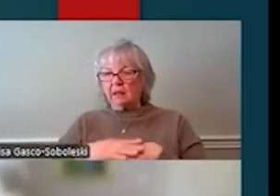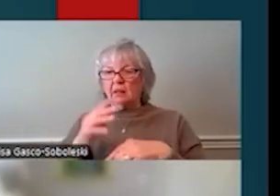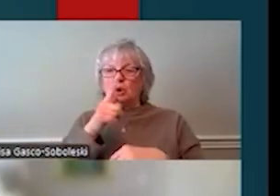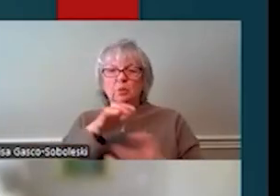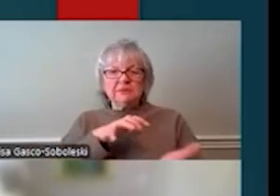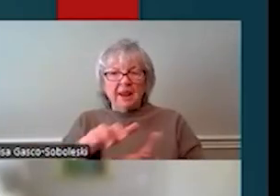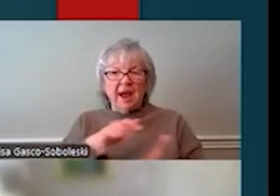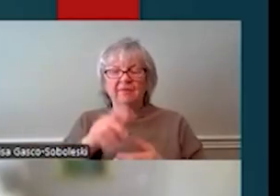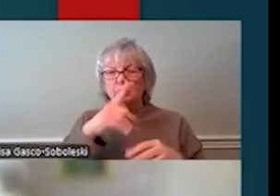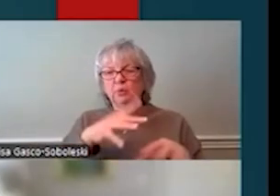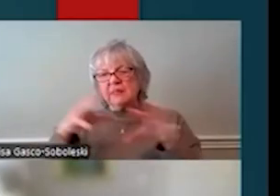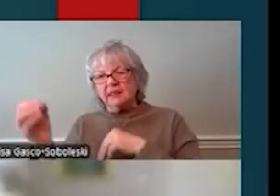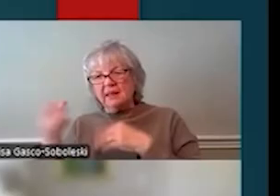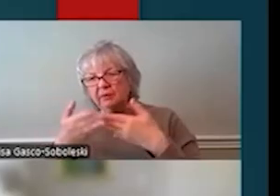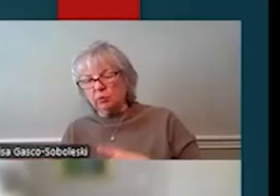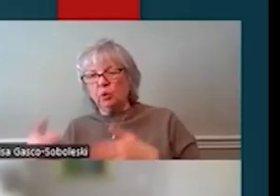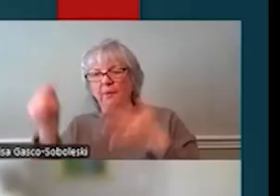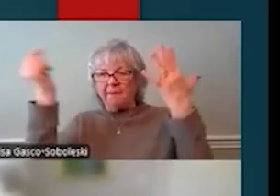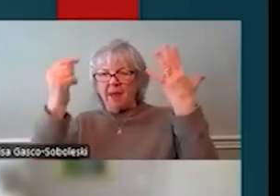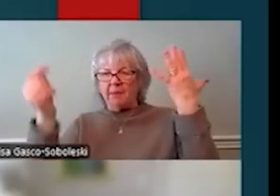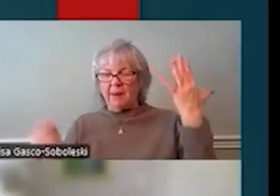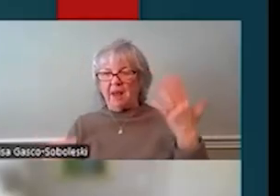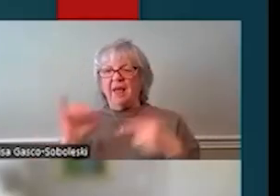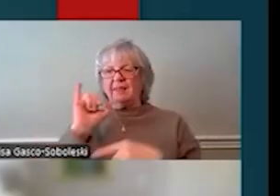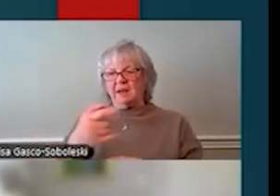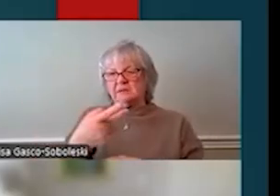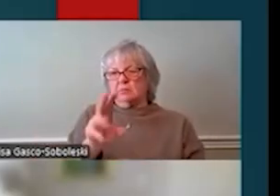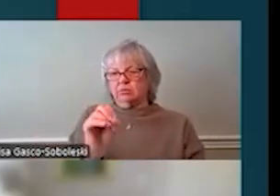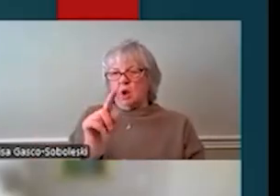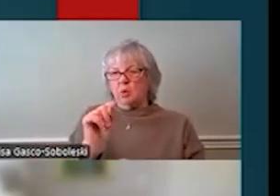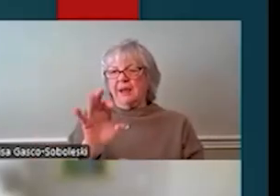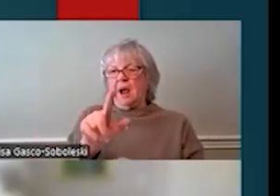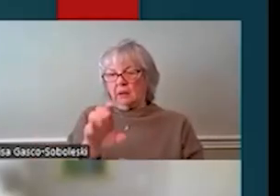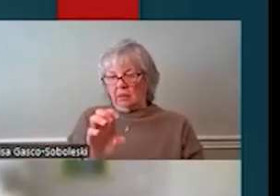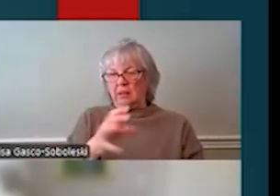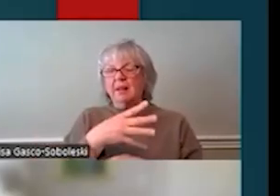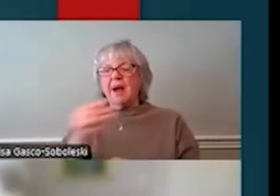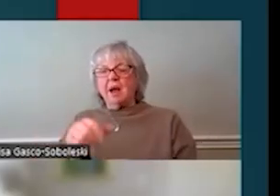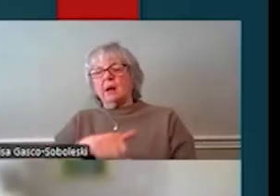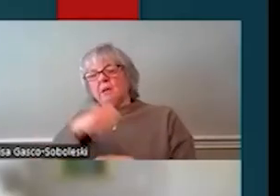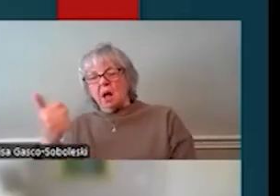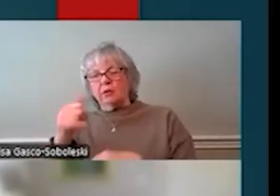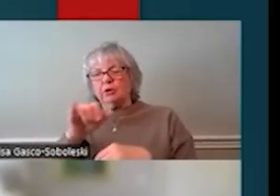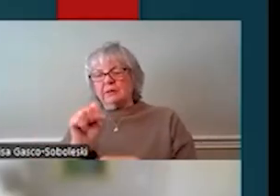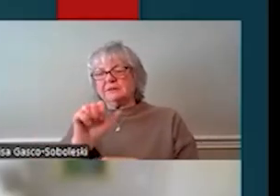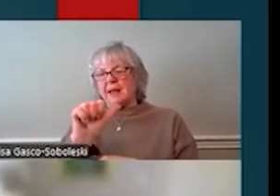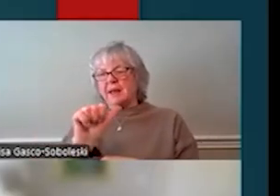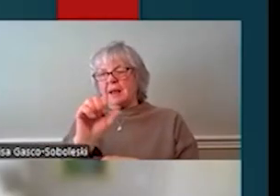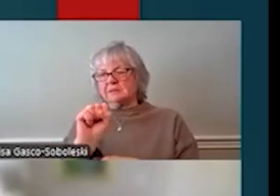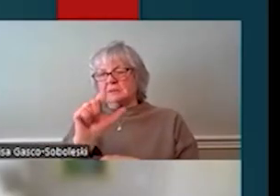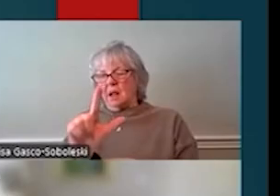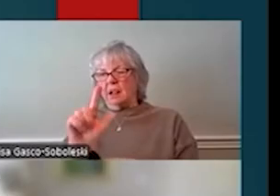going on. For example, if you have an audience, they'll be able to let you know that people are laughing in the audience or people have left the room. They